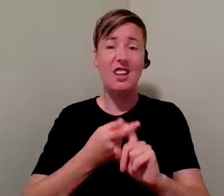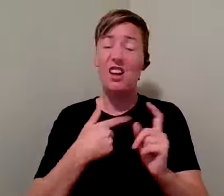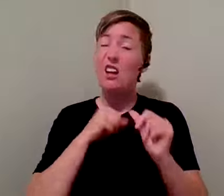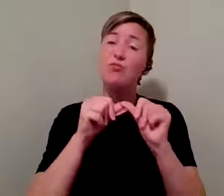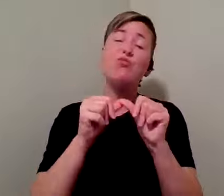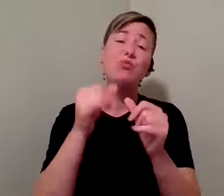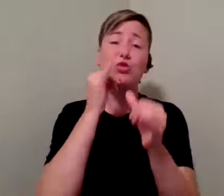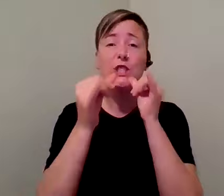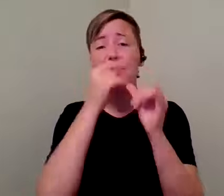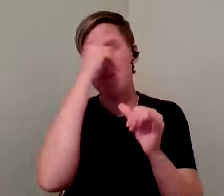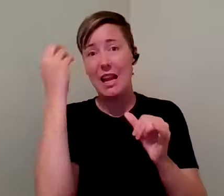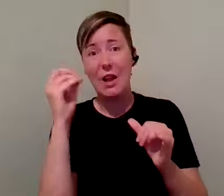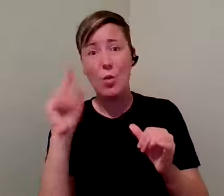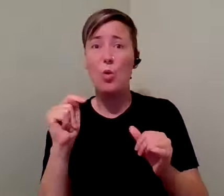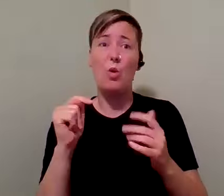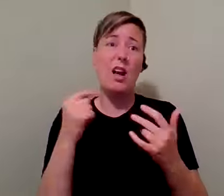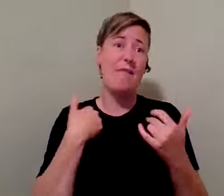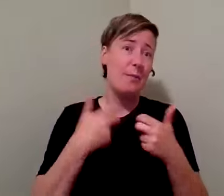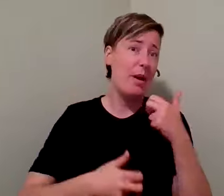said. And in 1984,